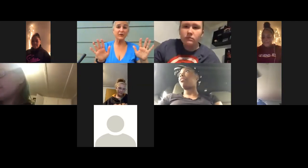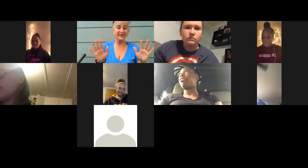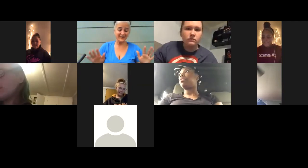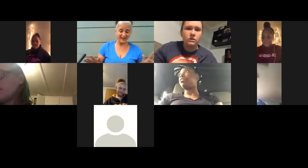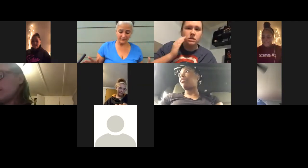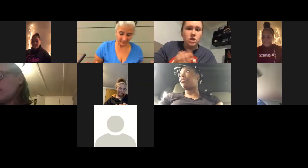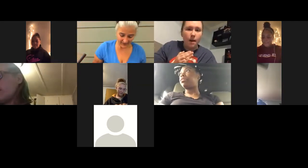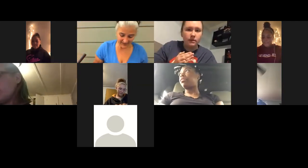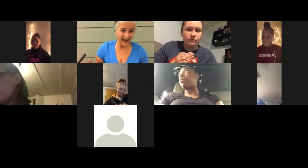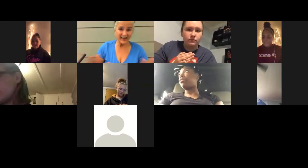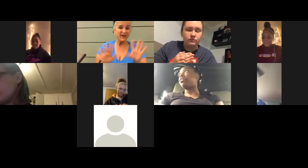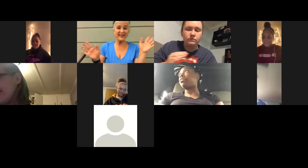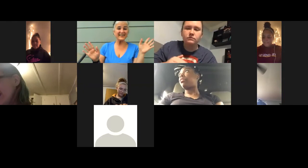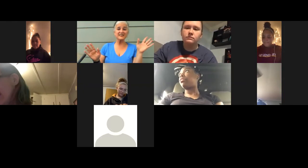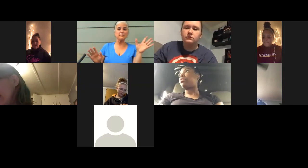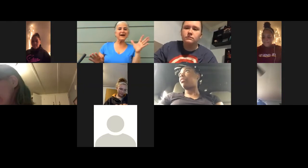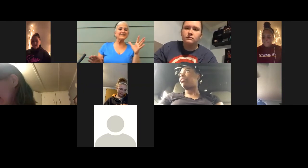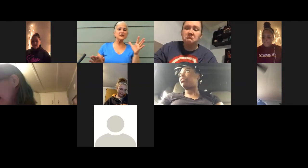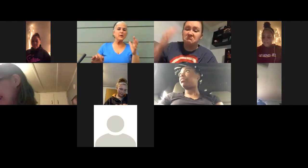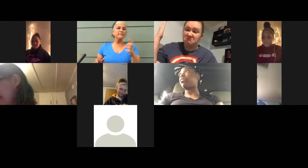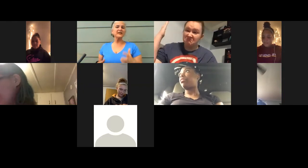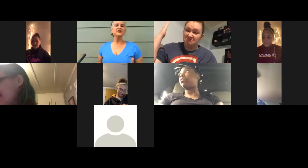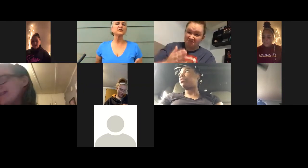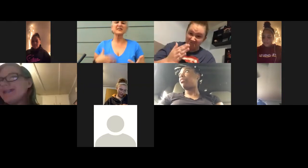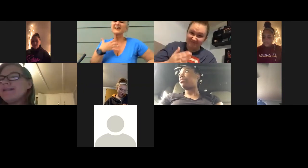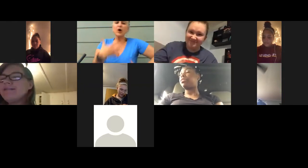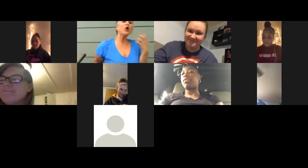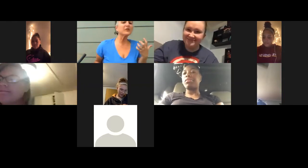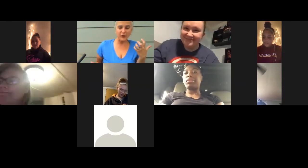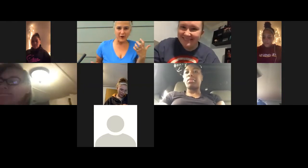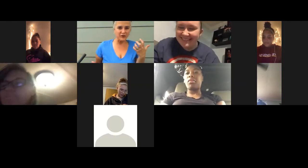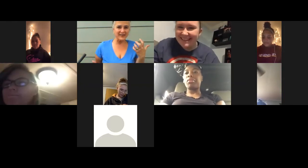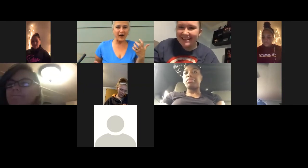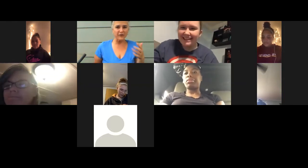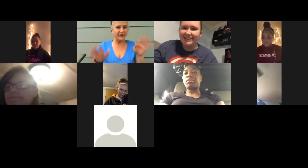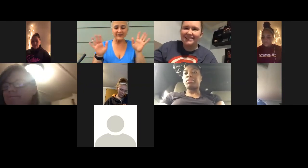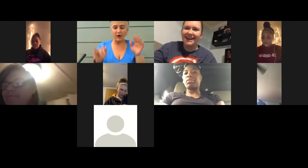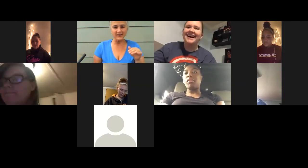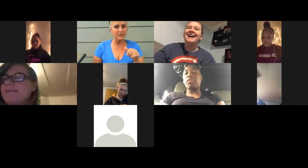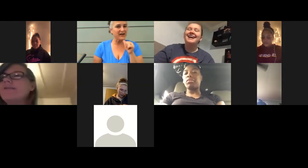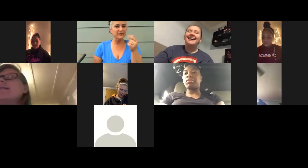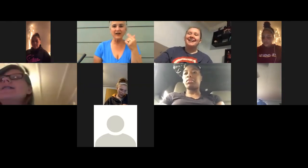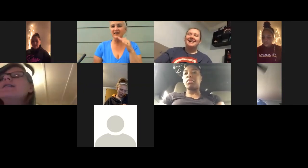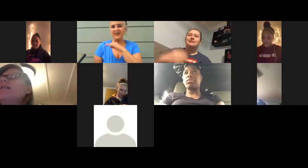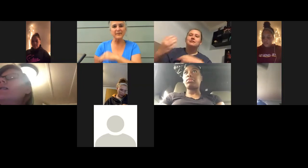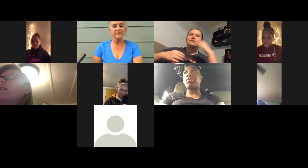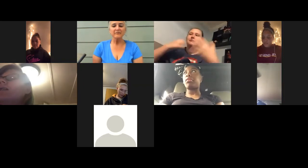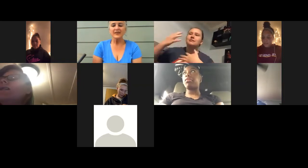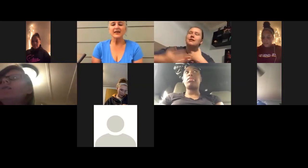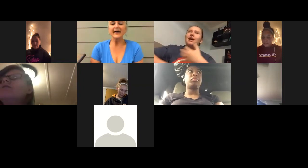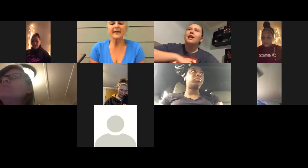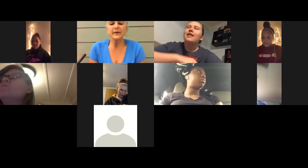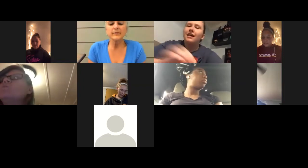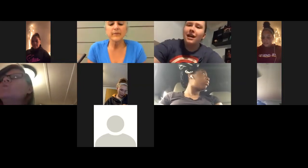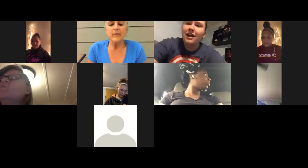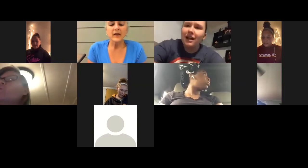hurt myself when I sign. Sign fighting is the best because you're just getting all of your emotions out there. It's awesome. I am not going to lie.